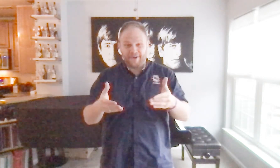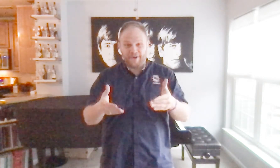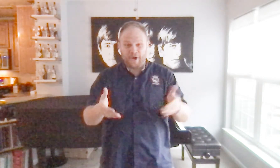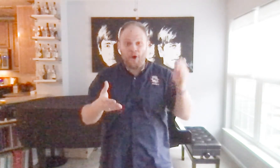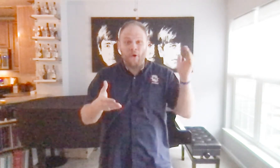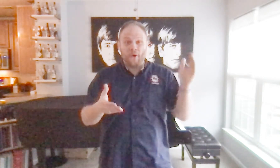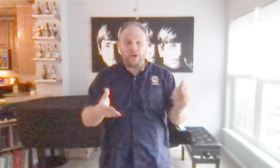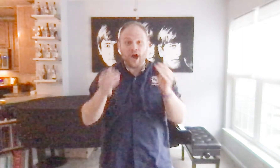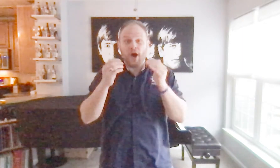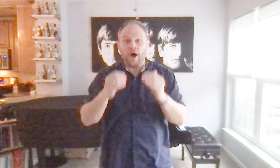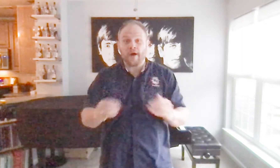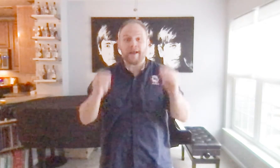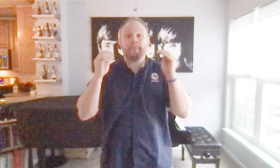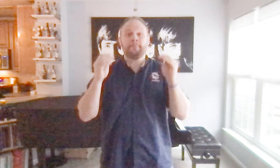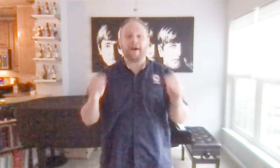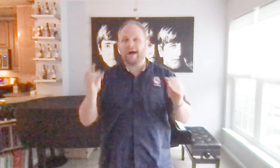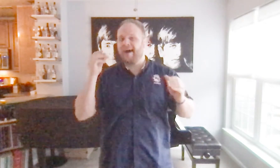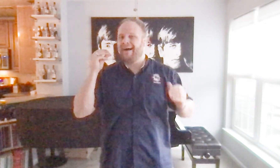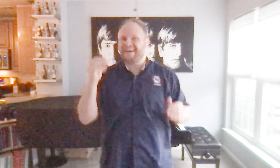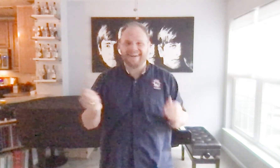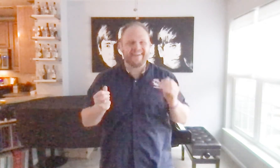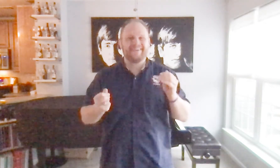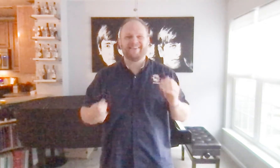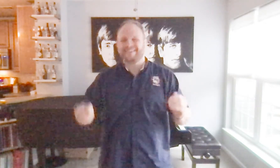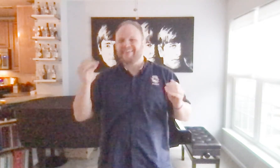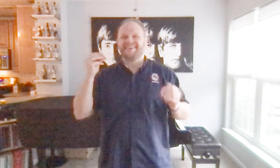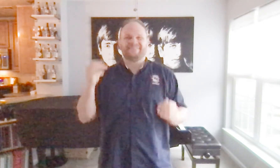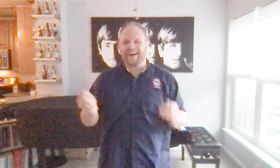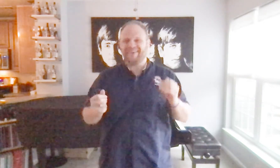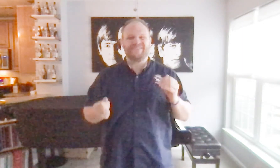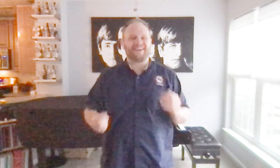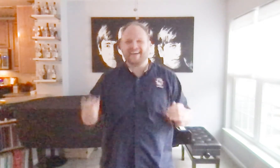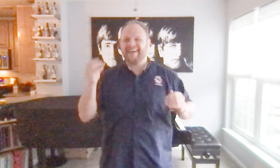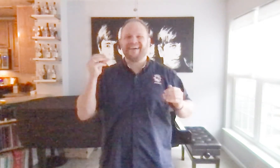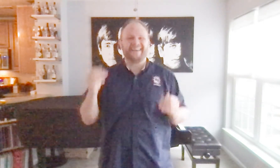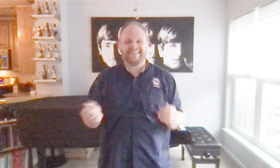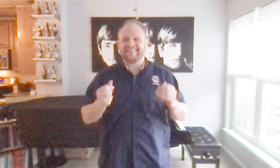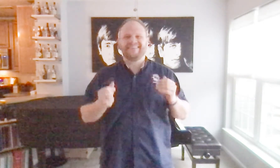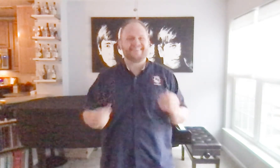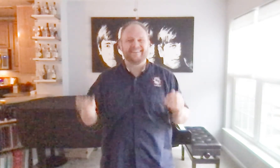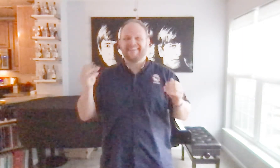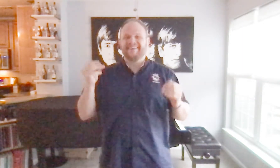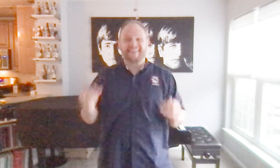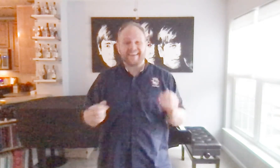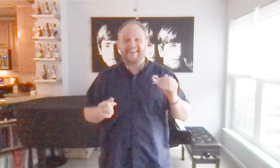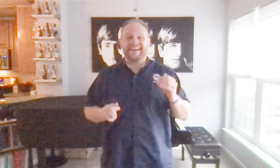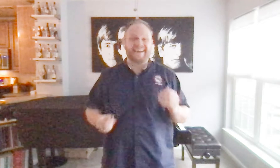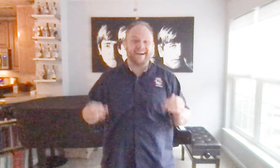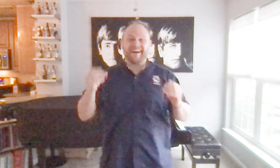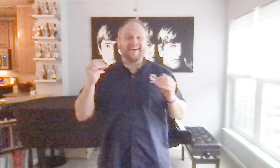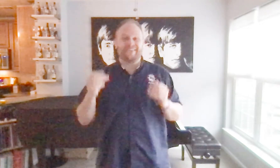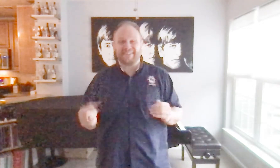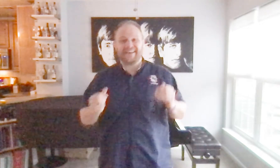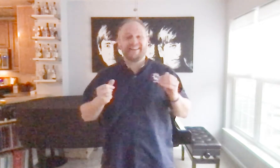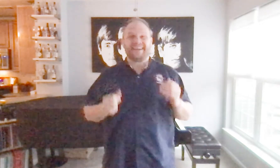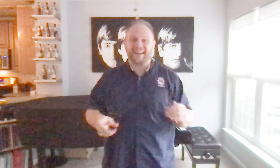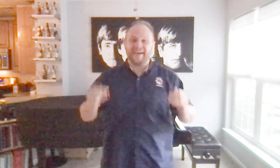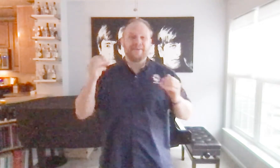own? Oh, I get by with a little help from my friends. I get high with a little help from